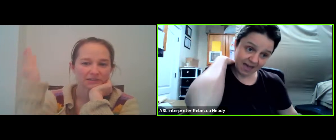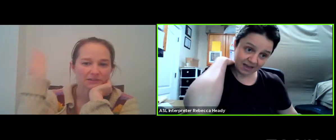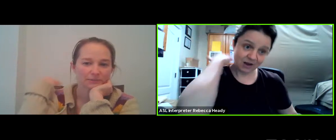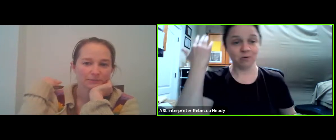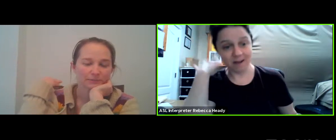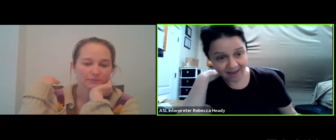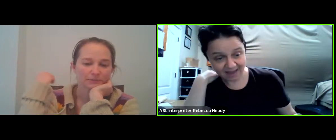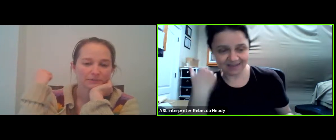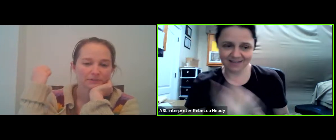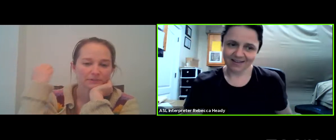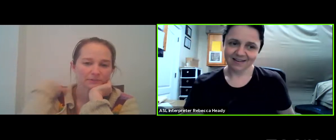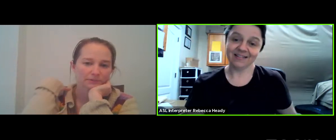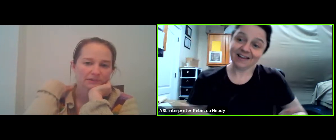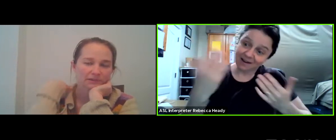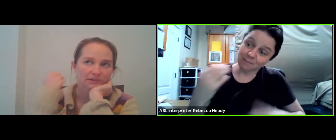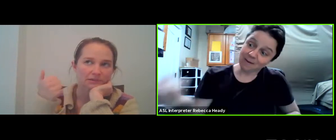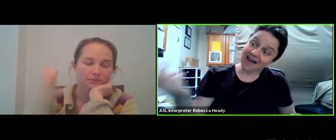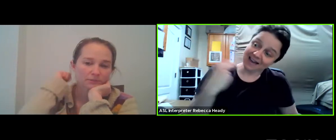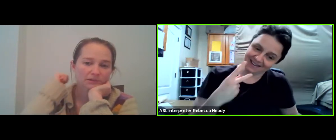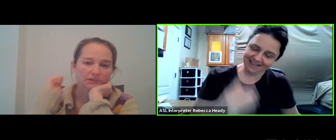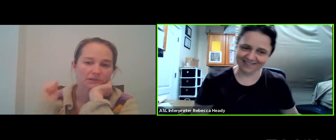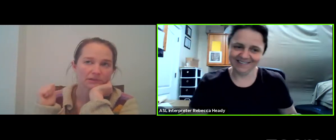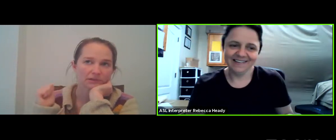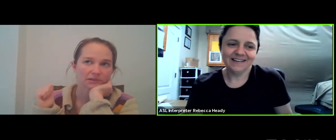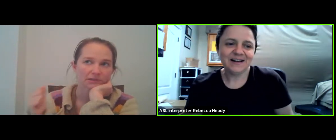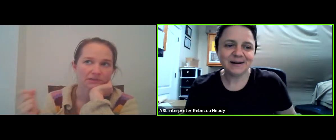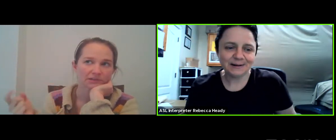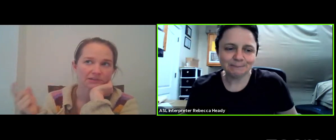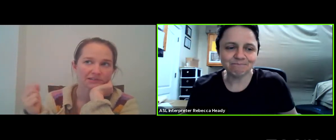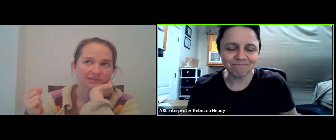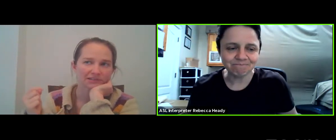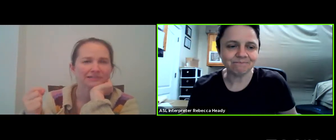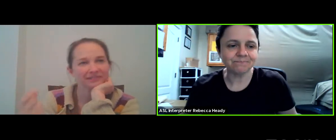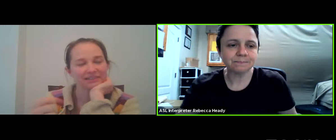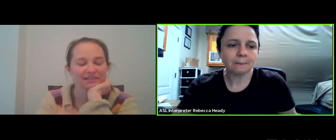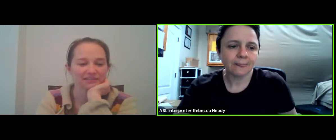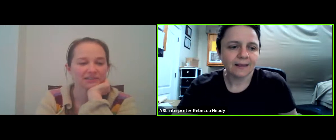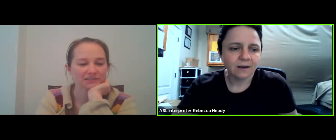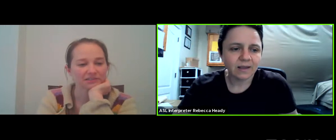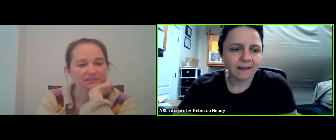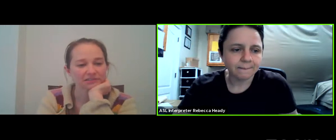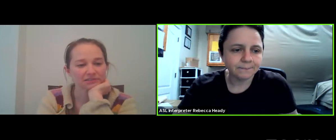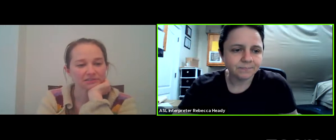It's back. I hurt my back. Like come back.